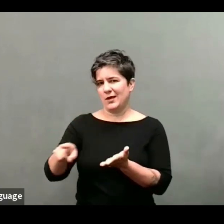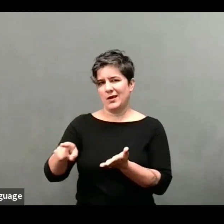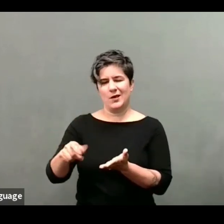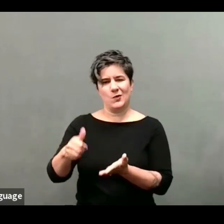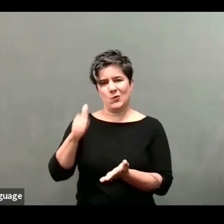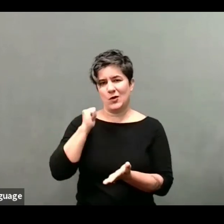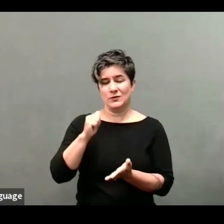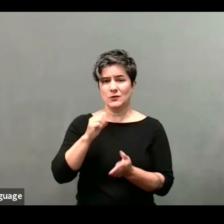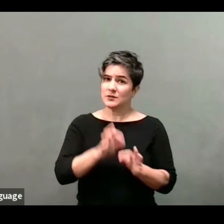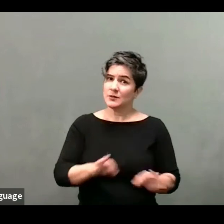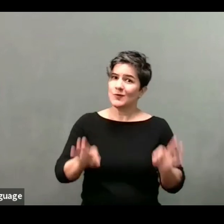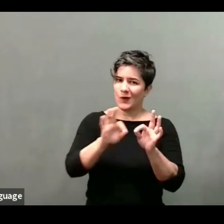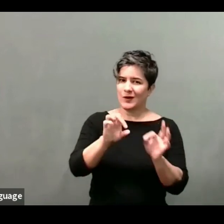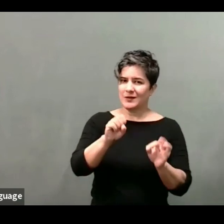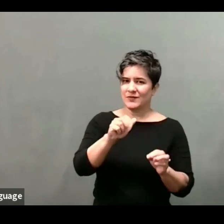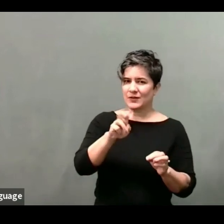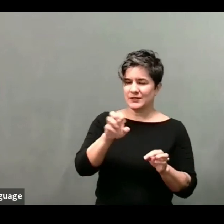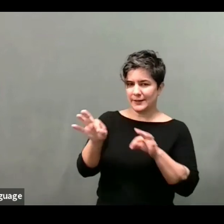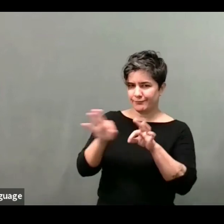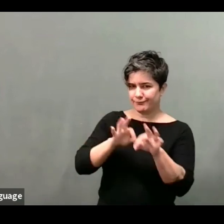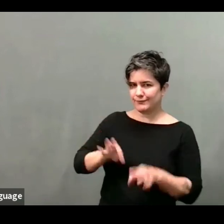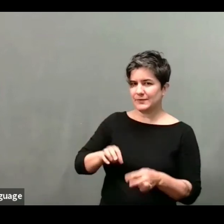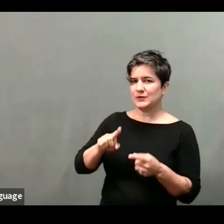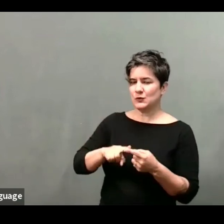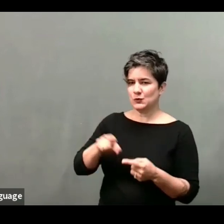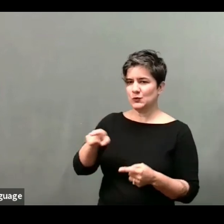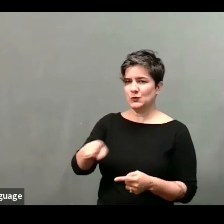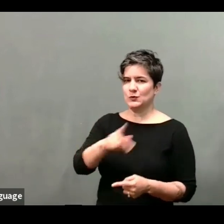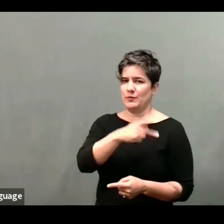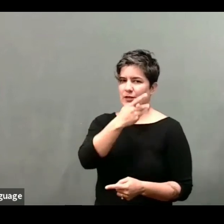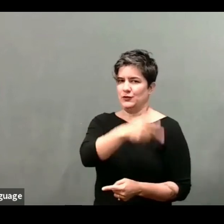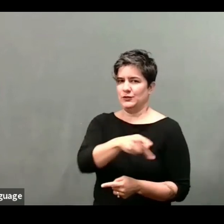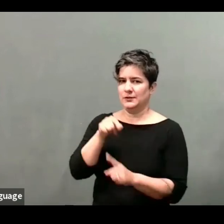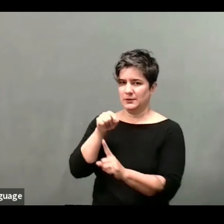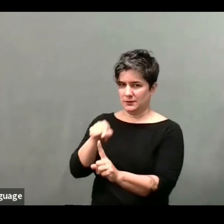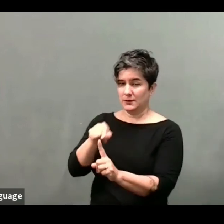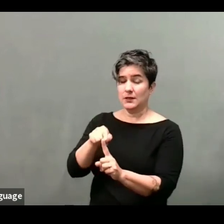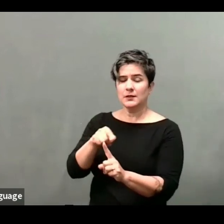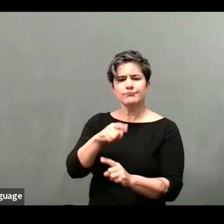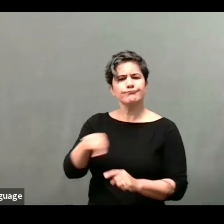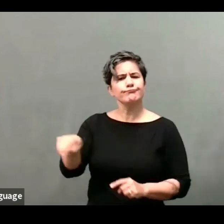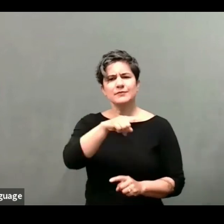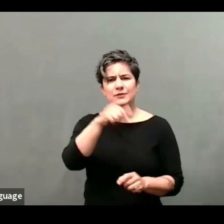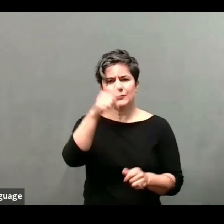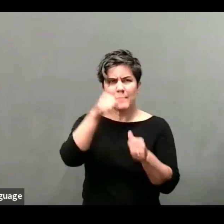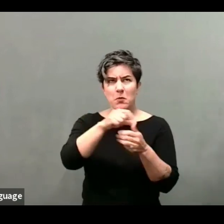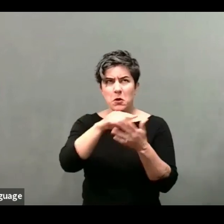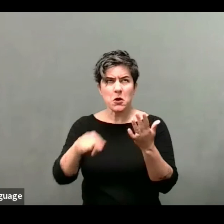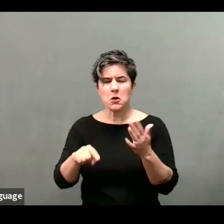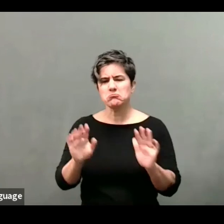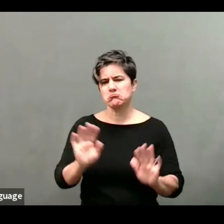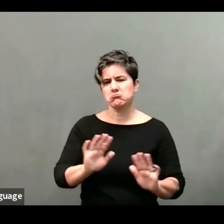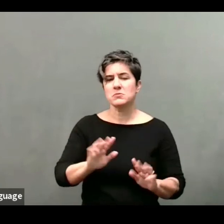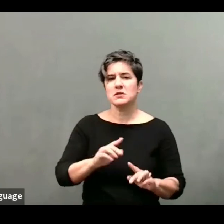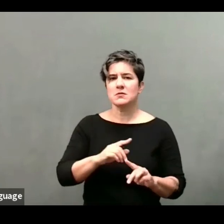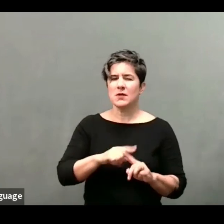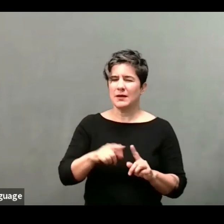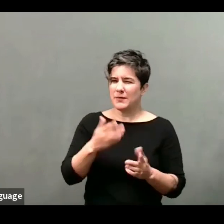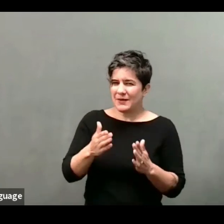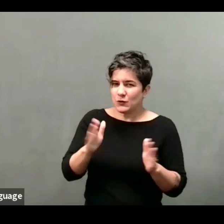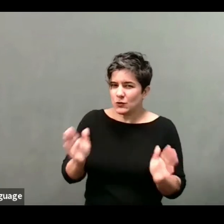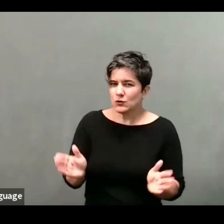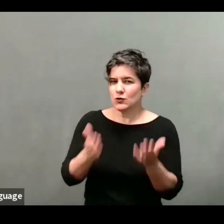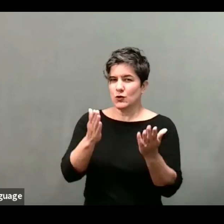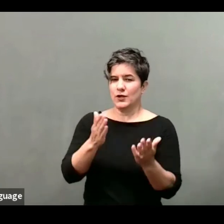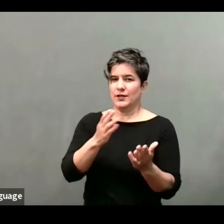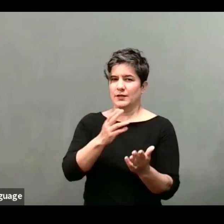important for the SANE to talk about with the patient. Again, you don't need to memorize those details. Just be aware that maybe you might have to